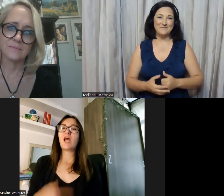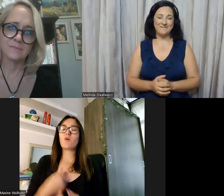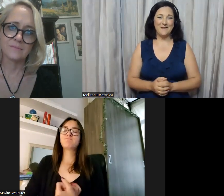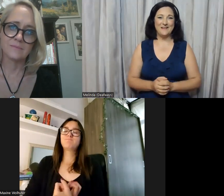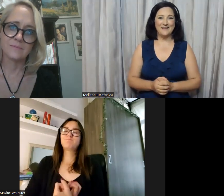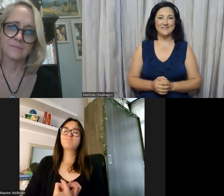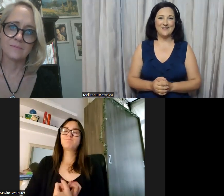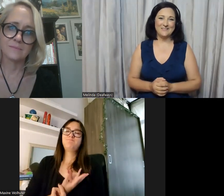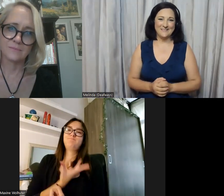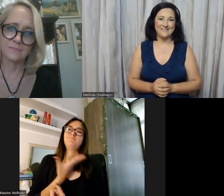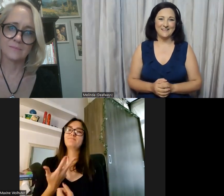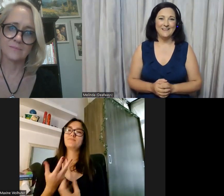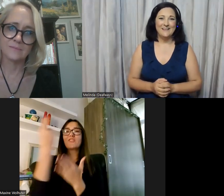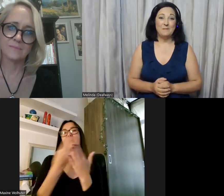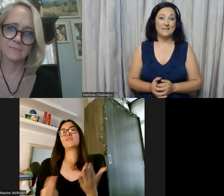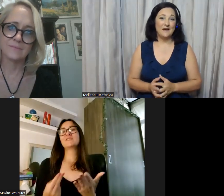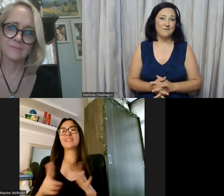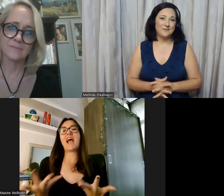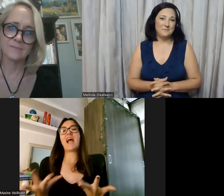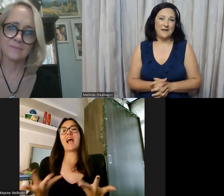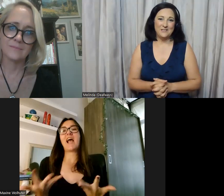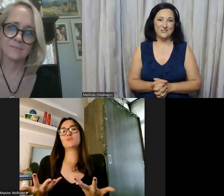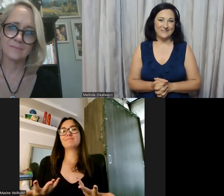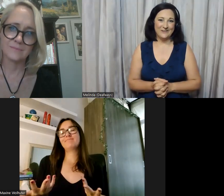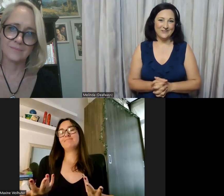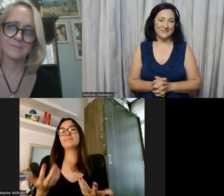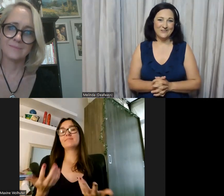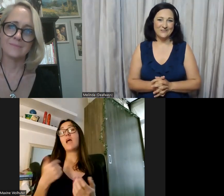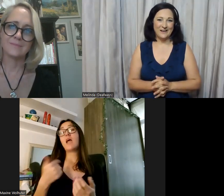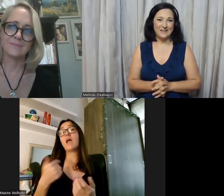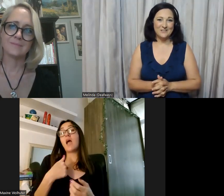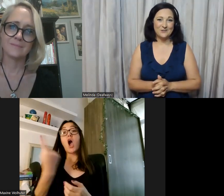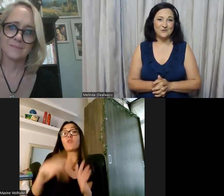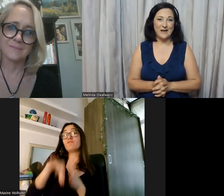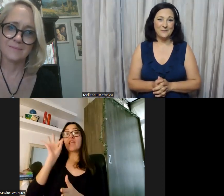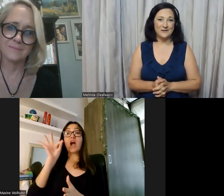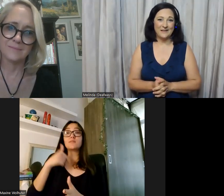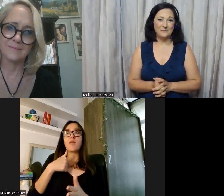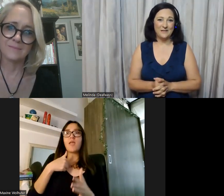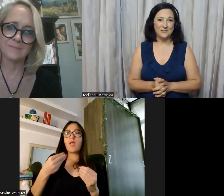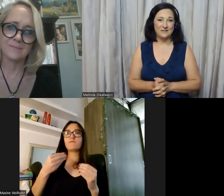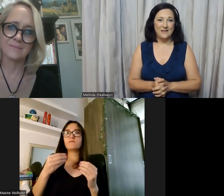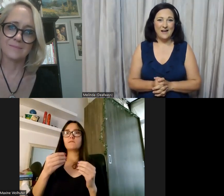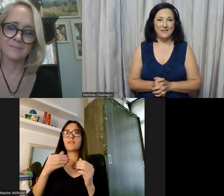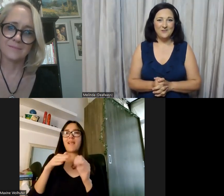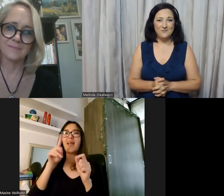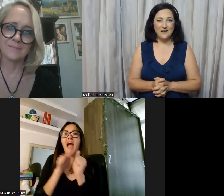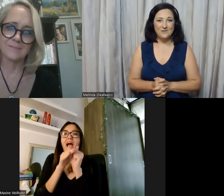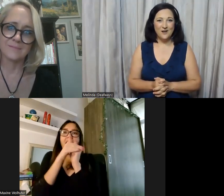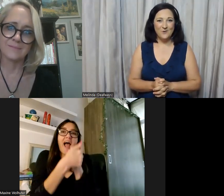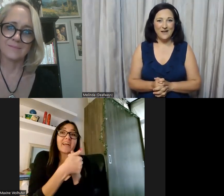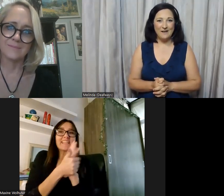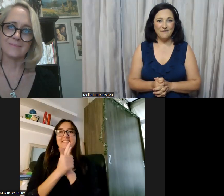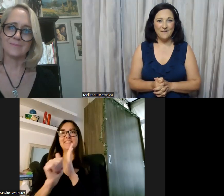two people in my family that's artistic. But I've got the passion, yeah. So I just grew up with that passion. I don't